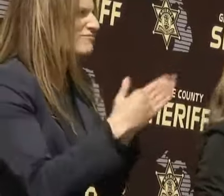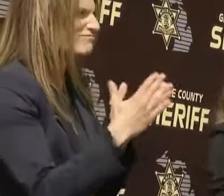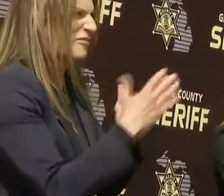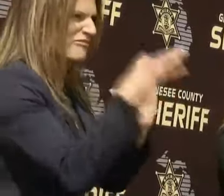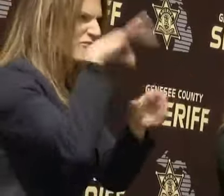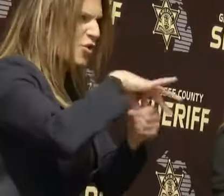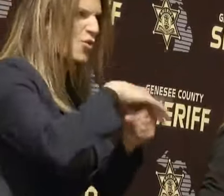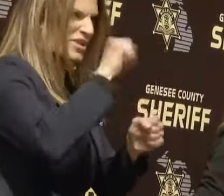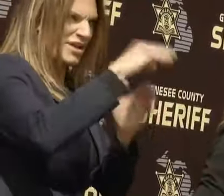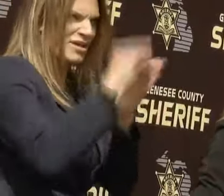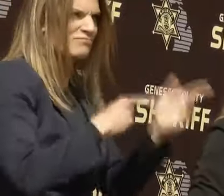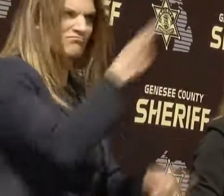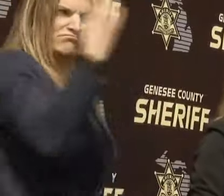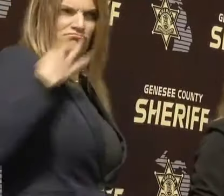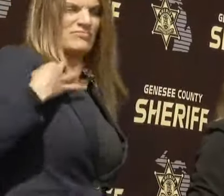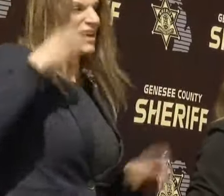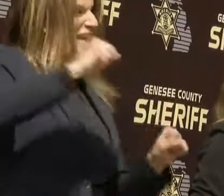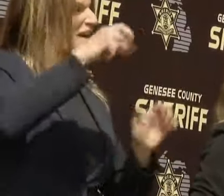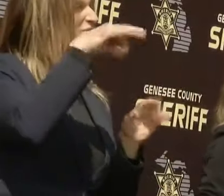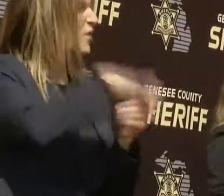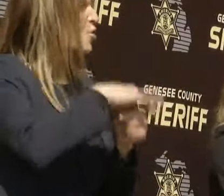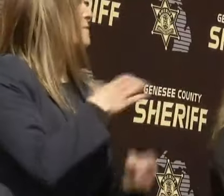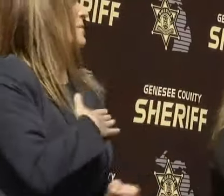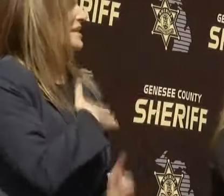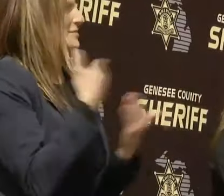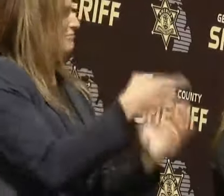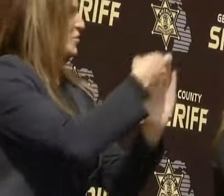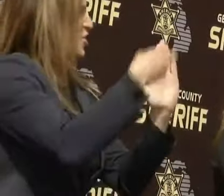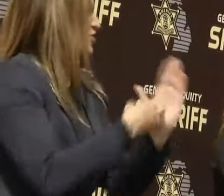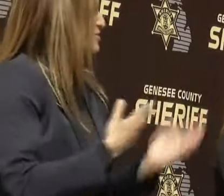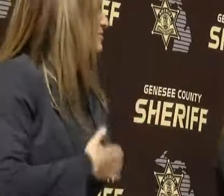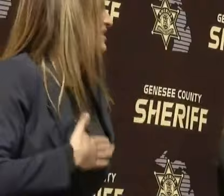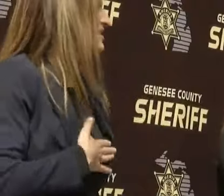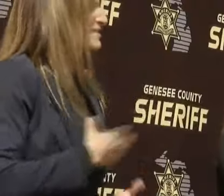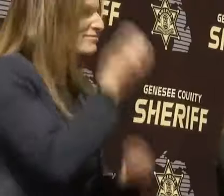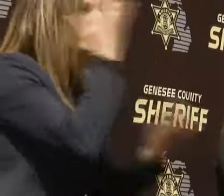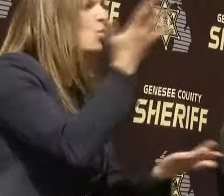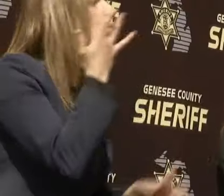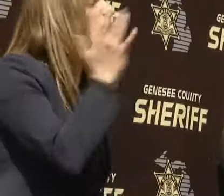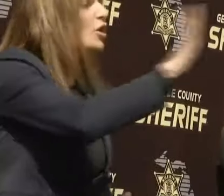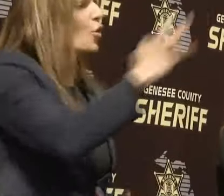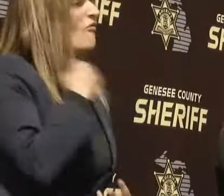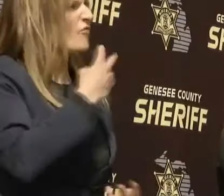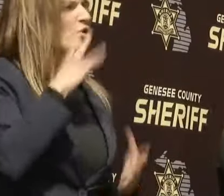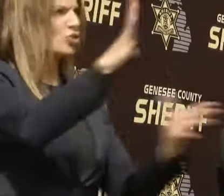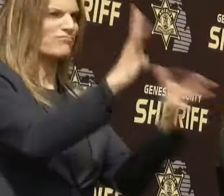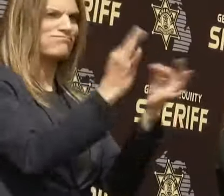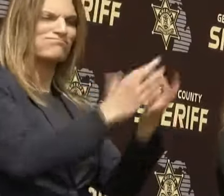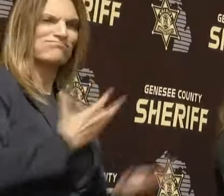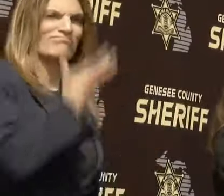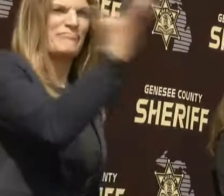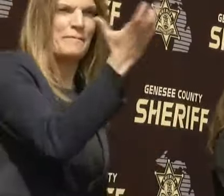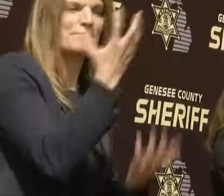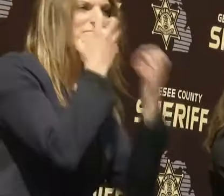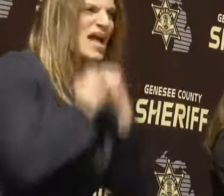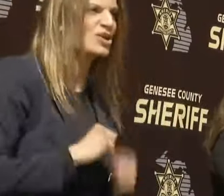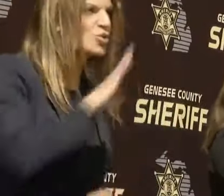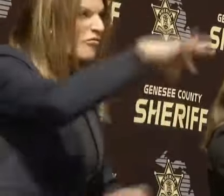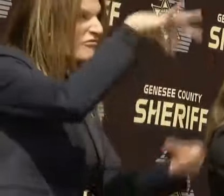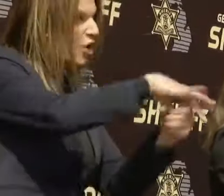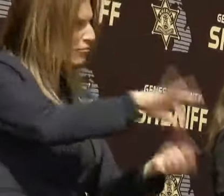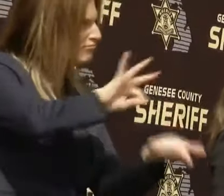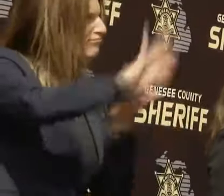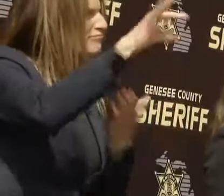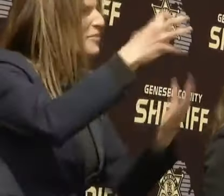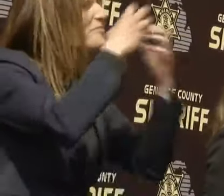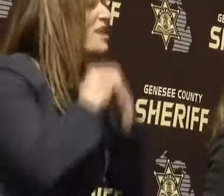eligible citizen. Don't leave without getting registered to vote, because your voice matters. Your vote matters. And here in